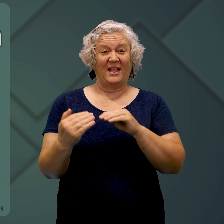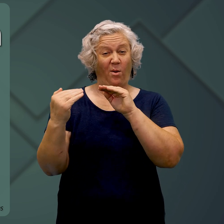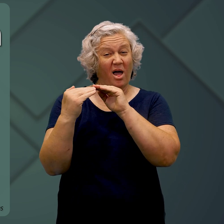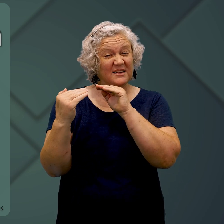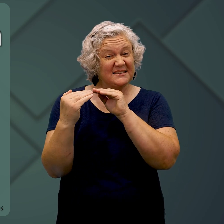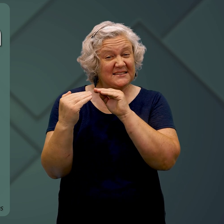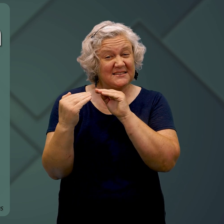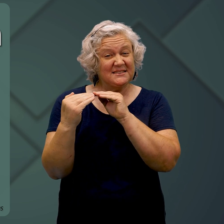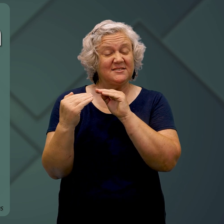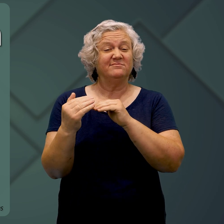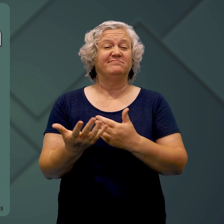equality,